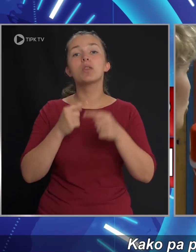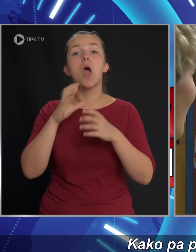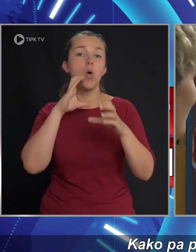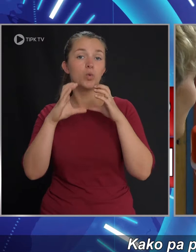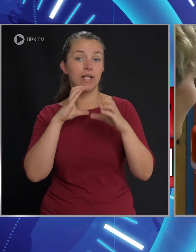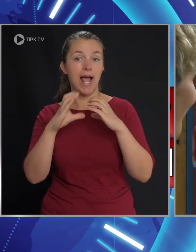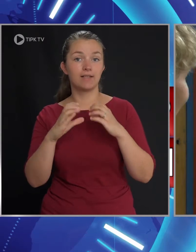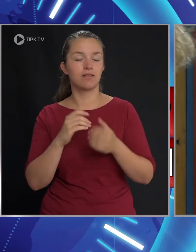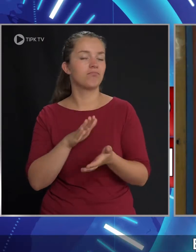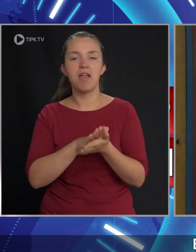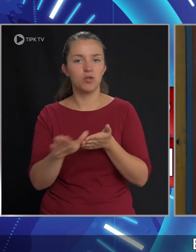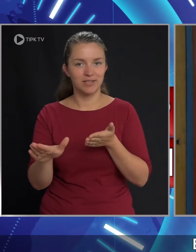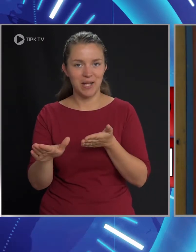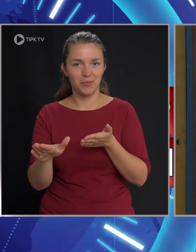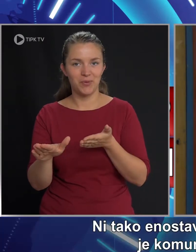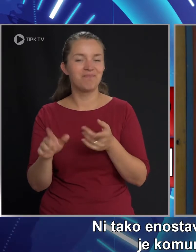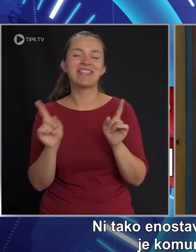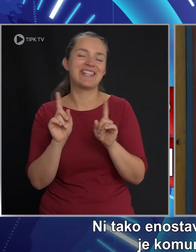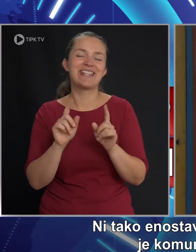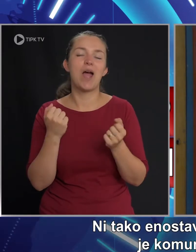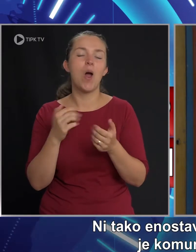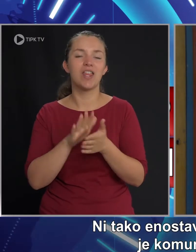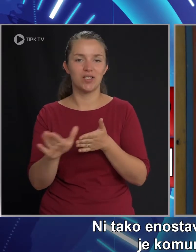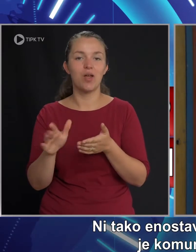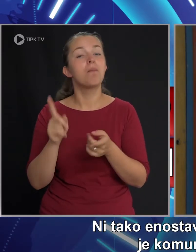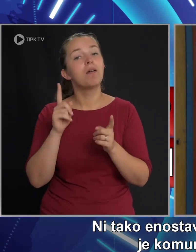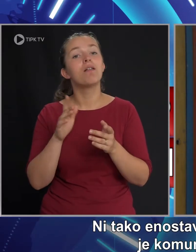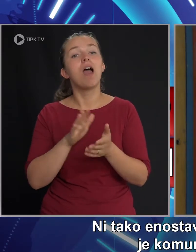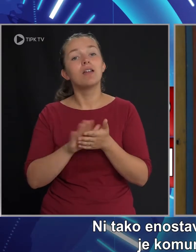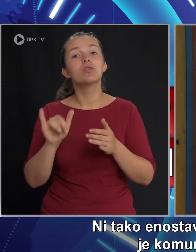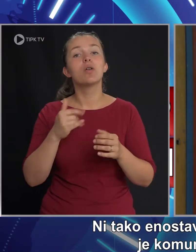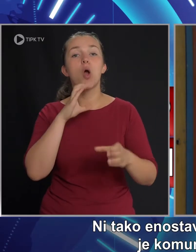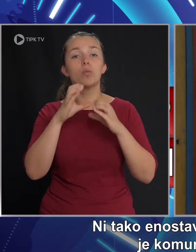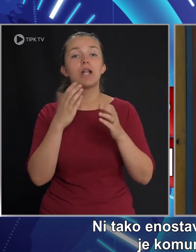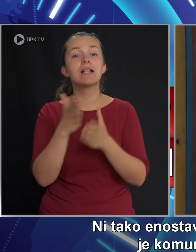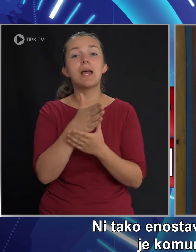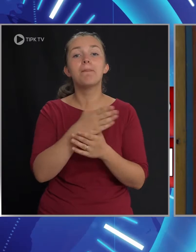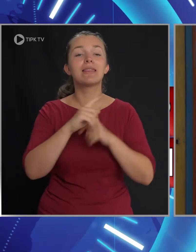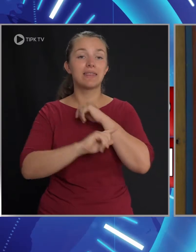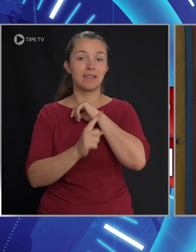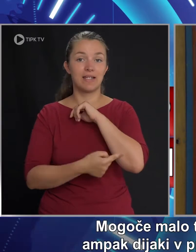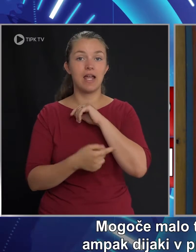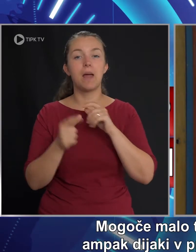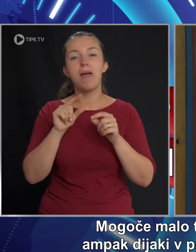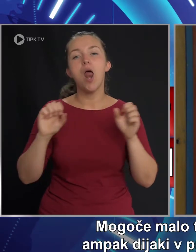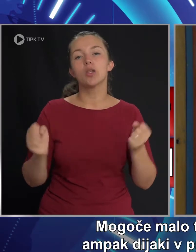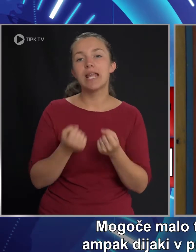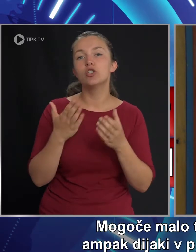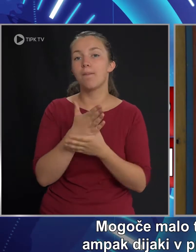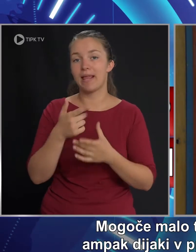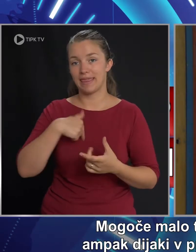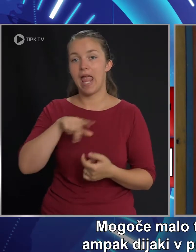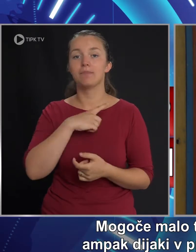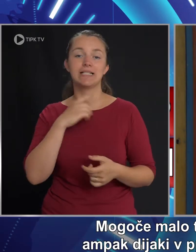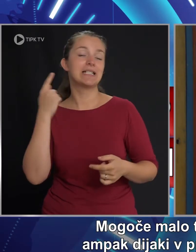poteka komunikacija? Enostavno. Ne, ni tako enostavno, predvsem enostavna je komunikacija med dijaki. Mogoče malo težje